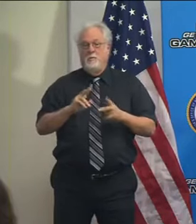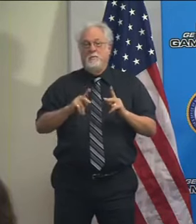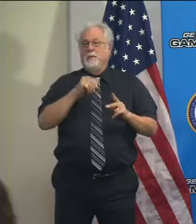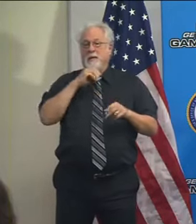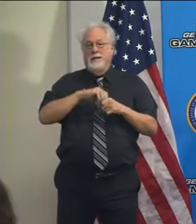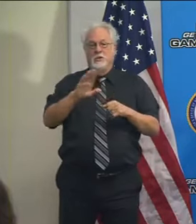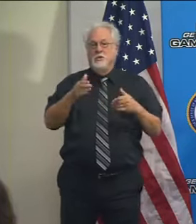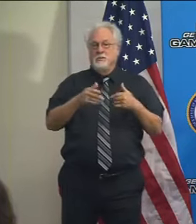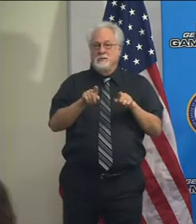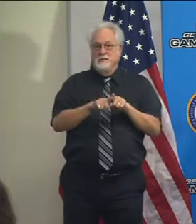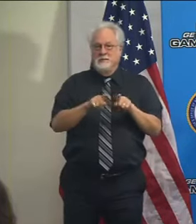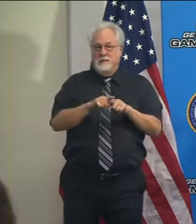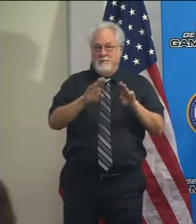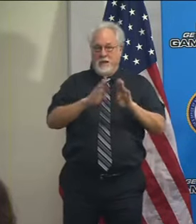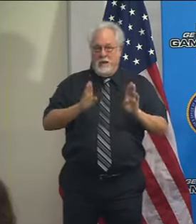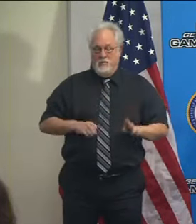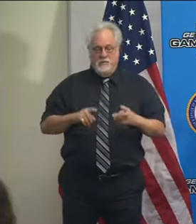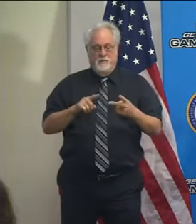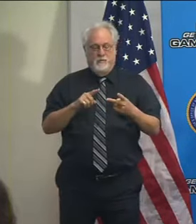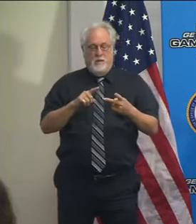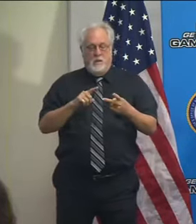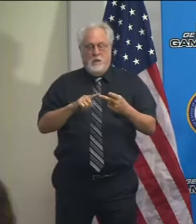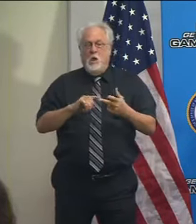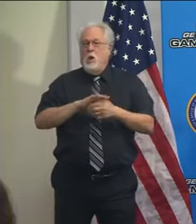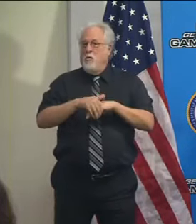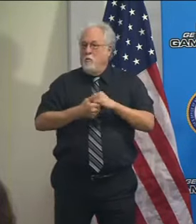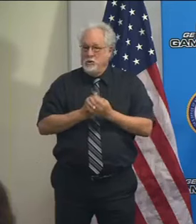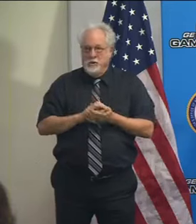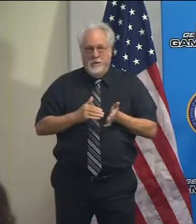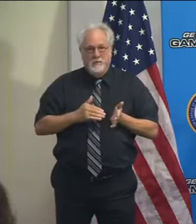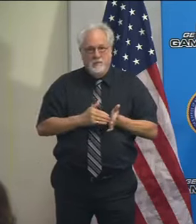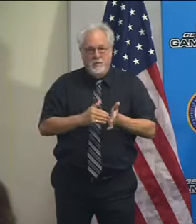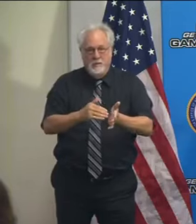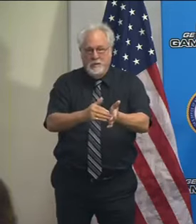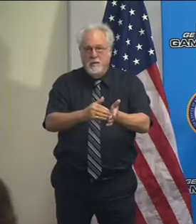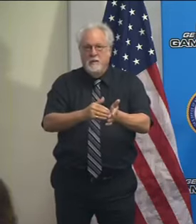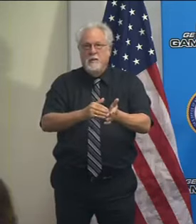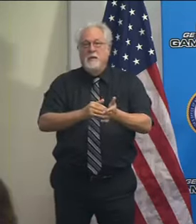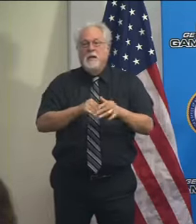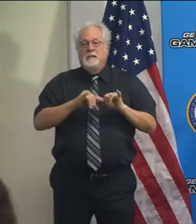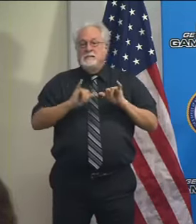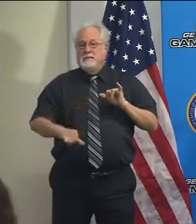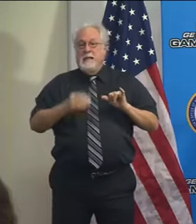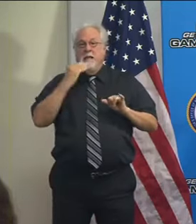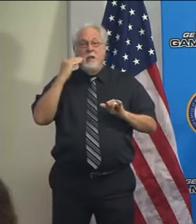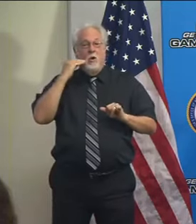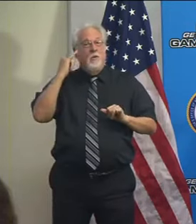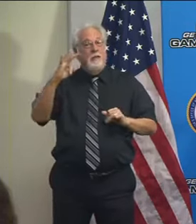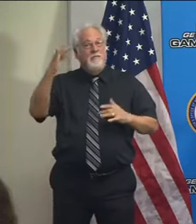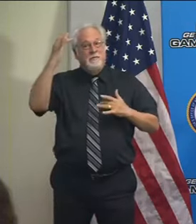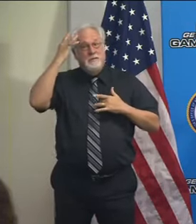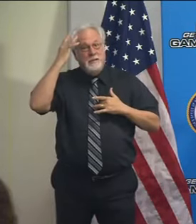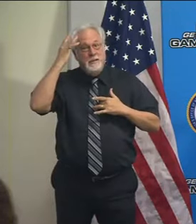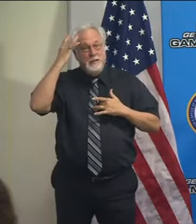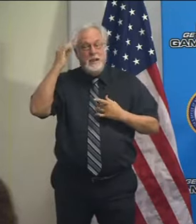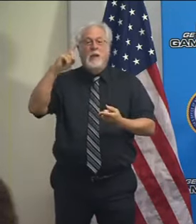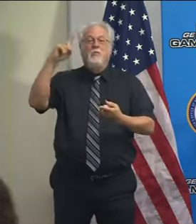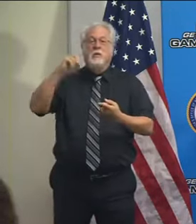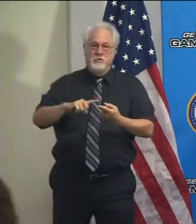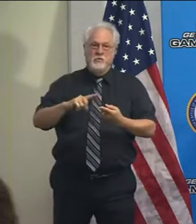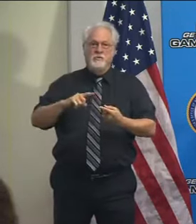same immediate household, washing your hands frequently, staying home if you're sick, and reducing